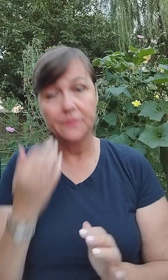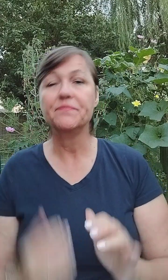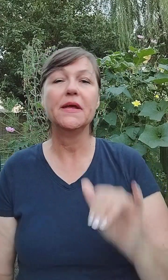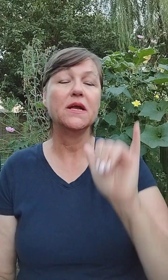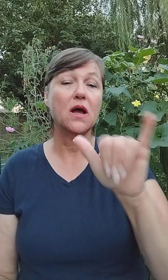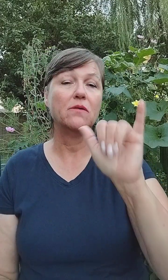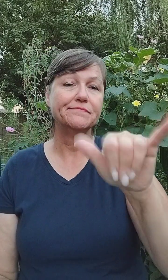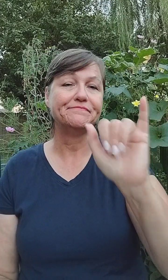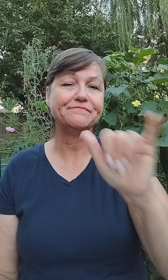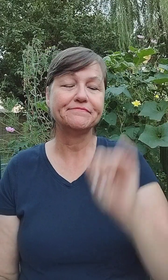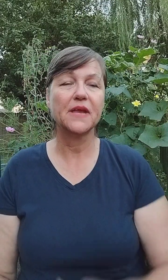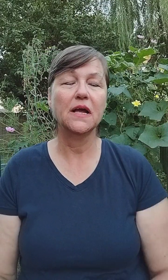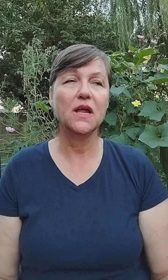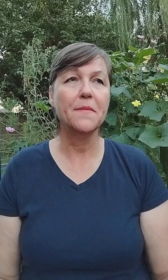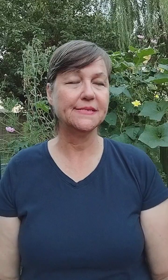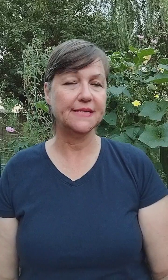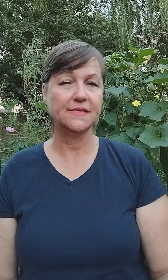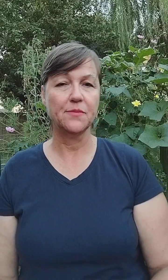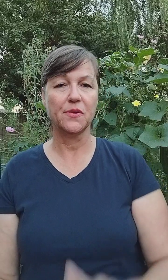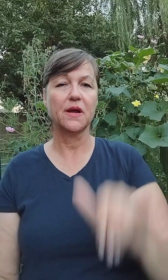you might see someone go,